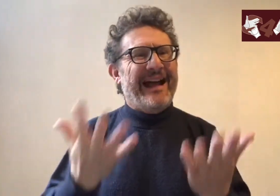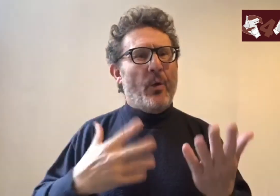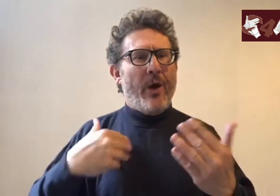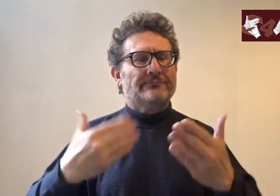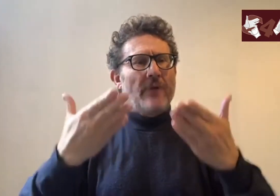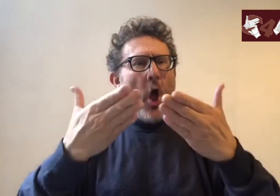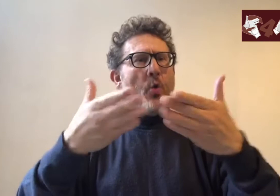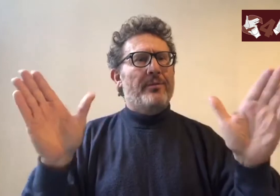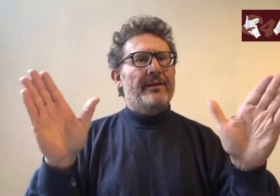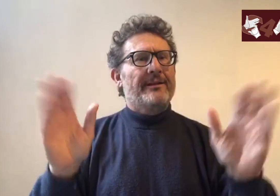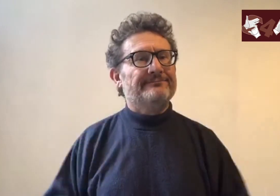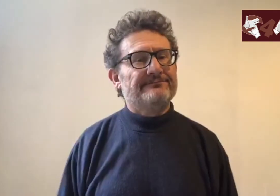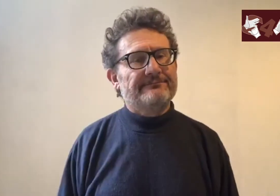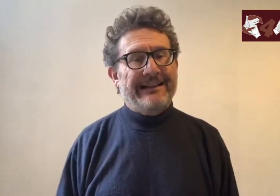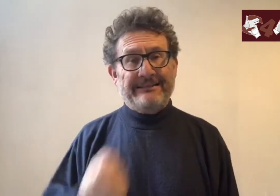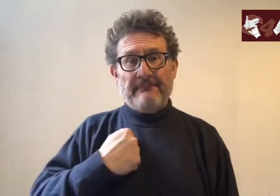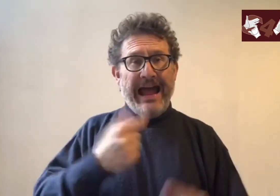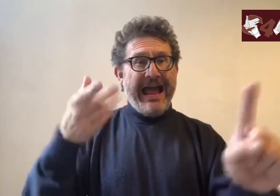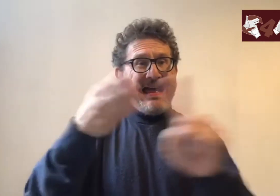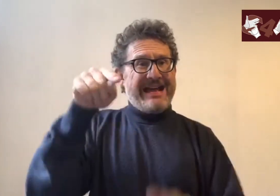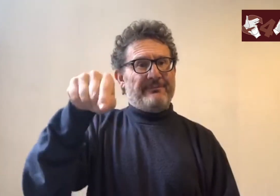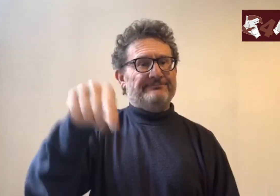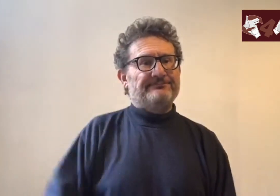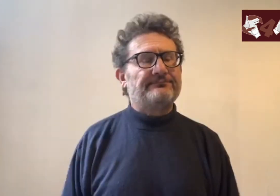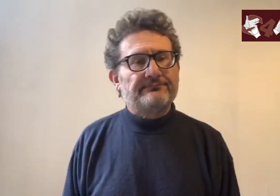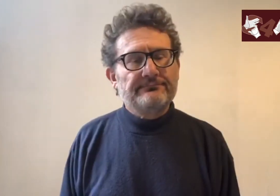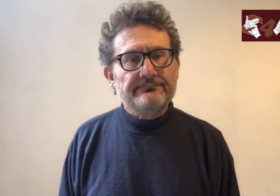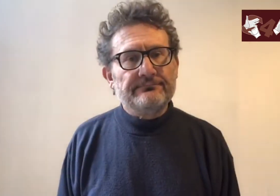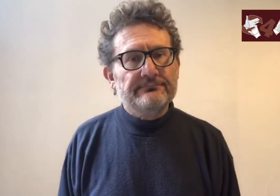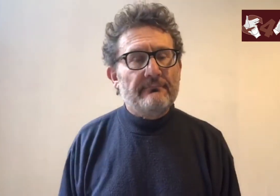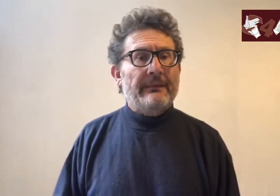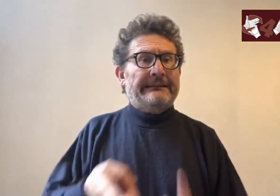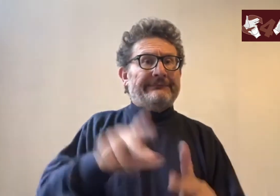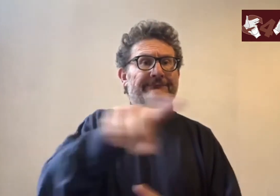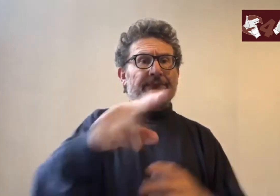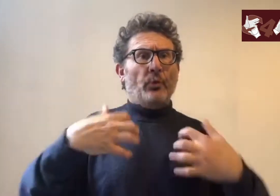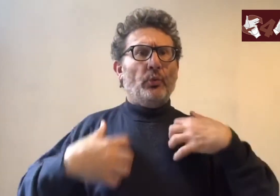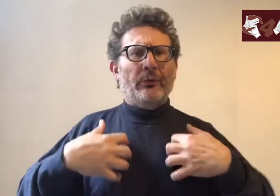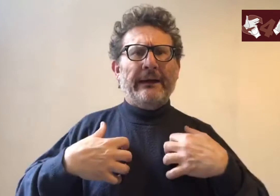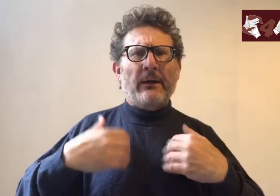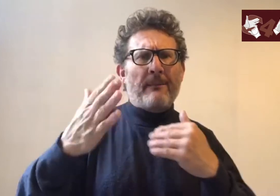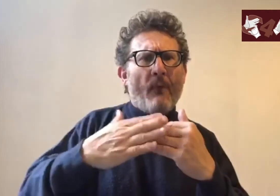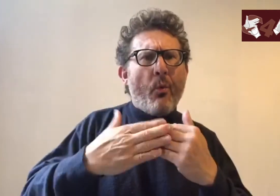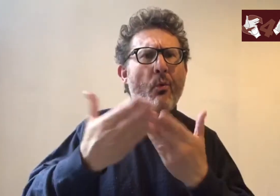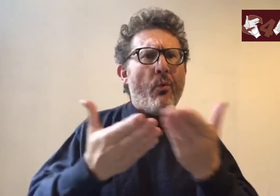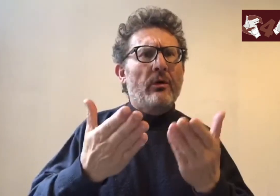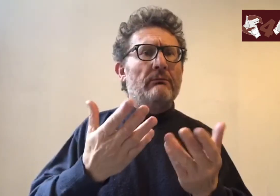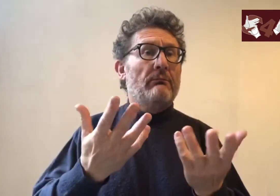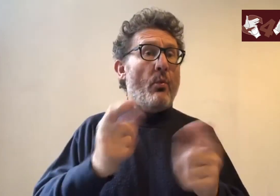that they don't have that choice because things are so much more open down there. So that's my aim. So